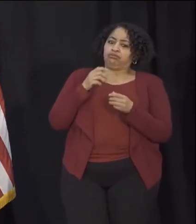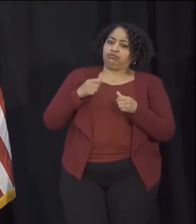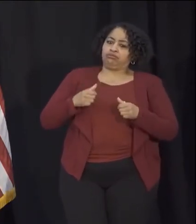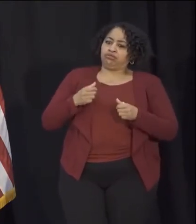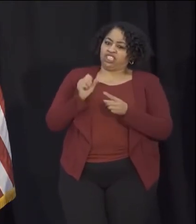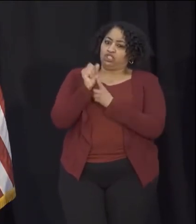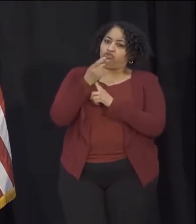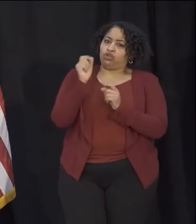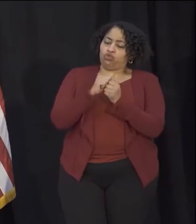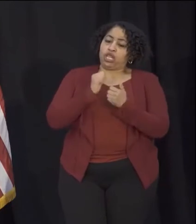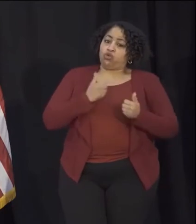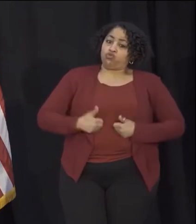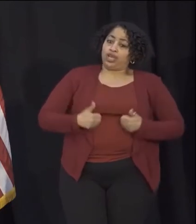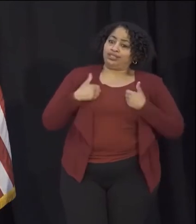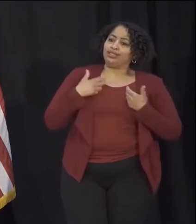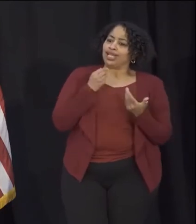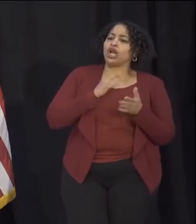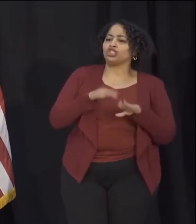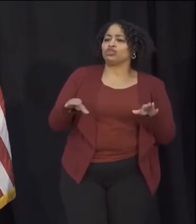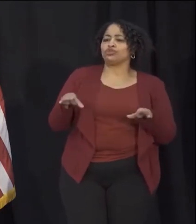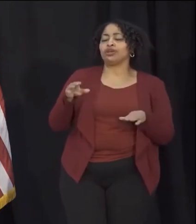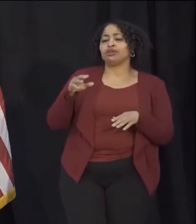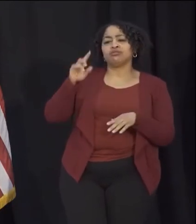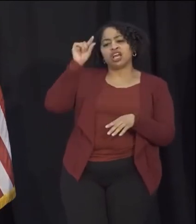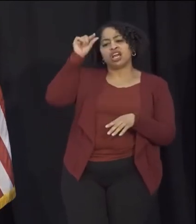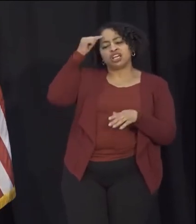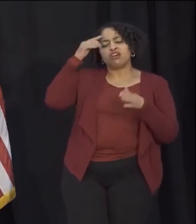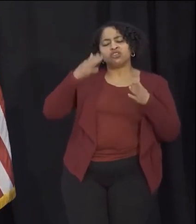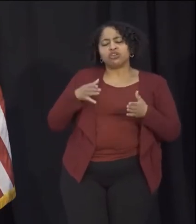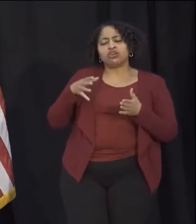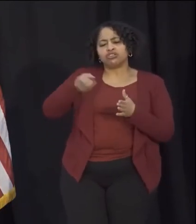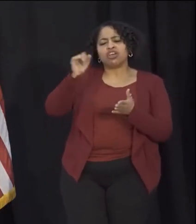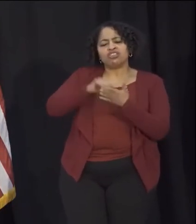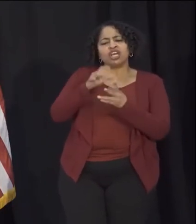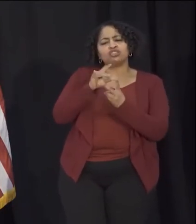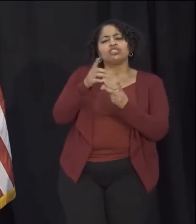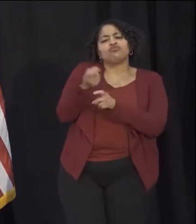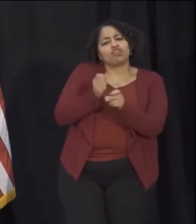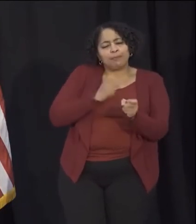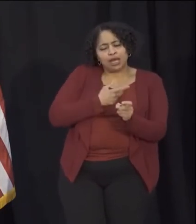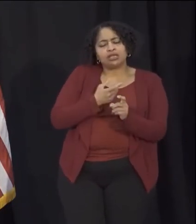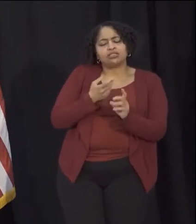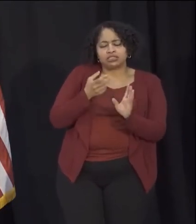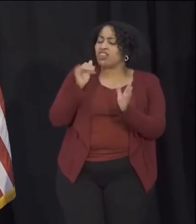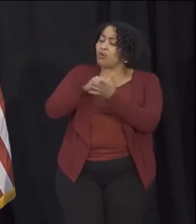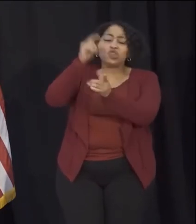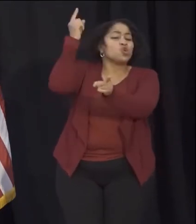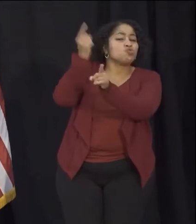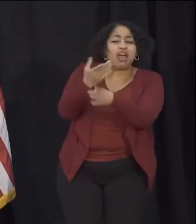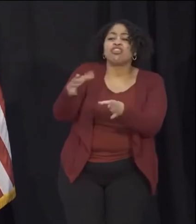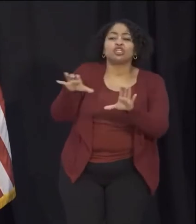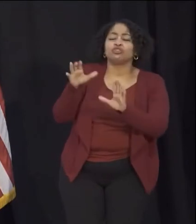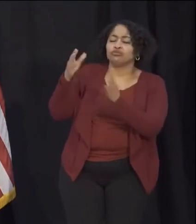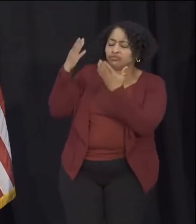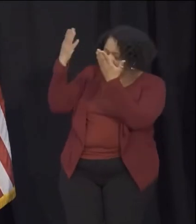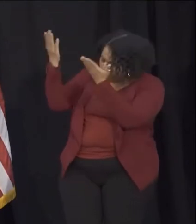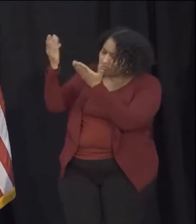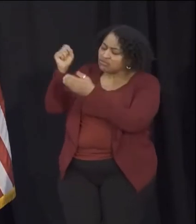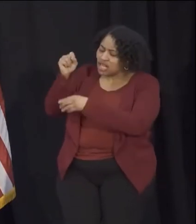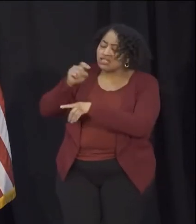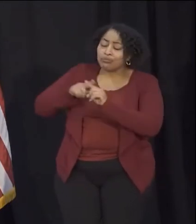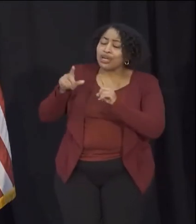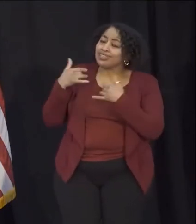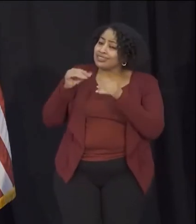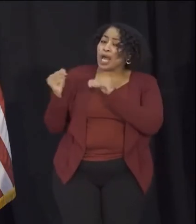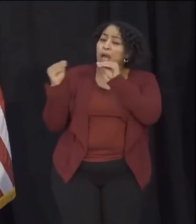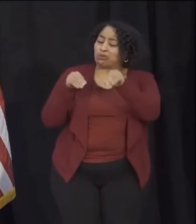took that choice out of our hands by shutting down the school statewide, which was clearly the right thing to do, but it put us in